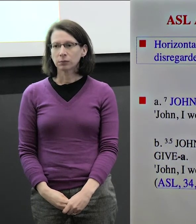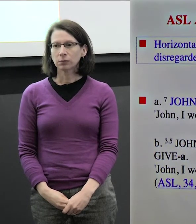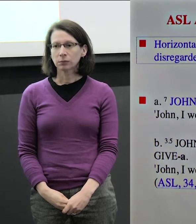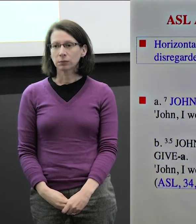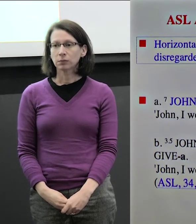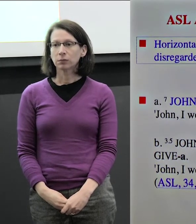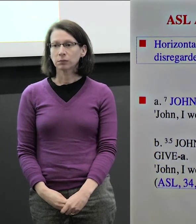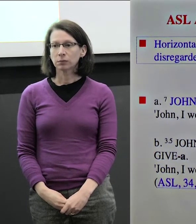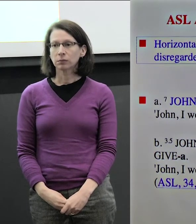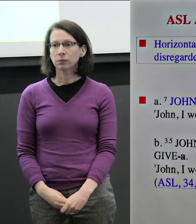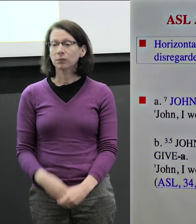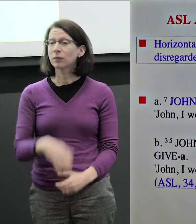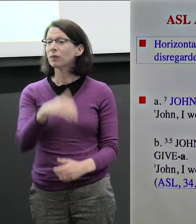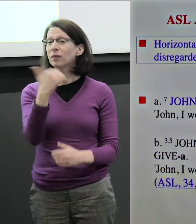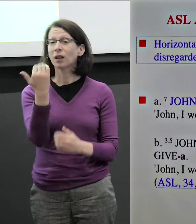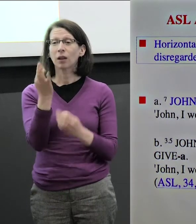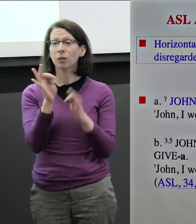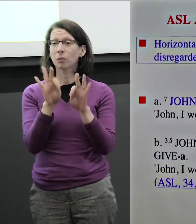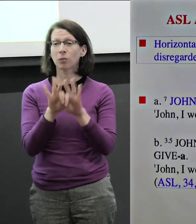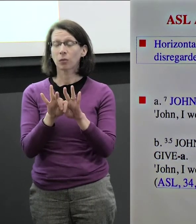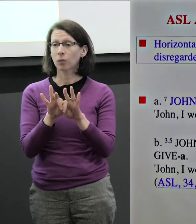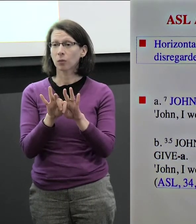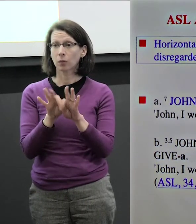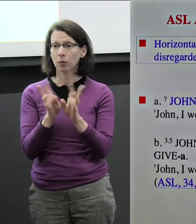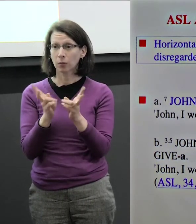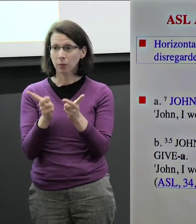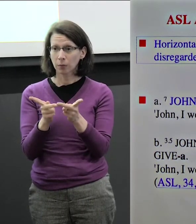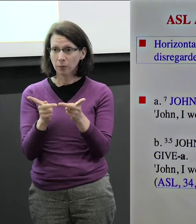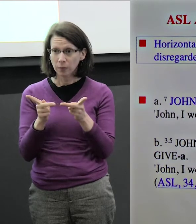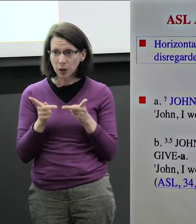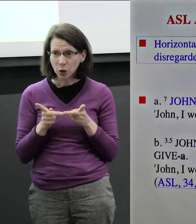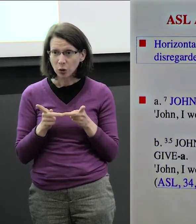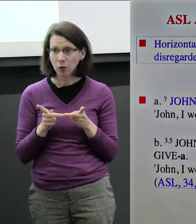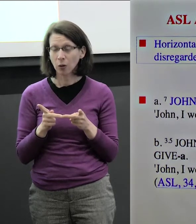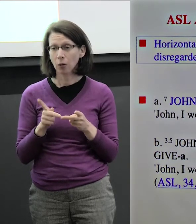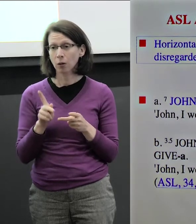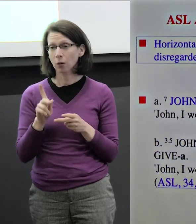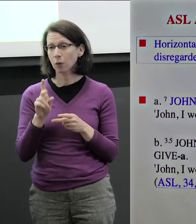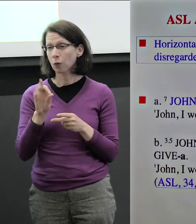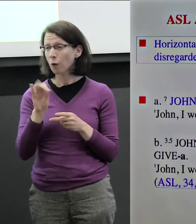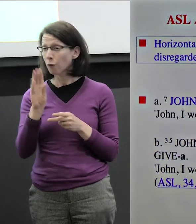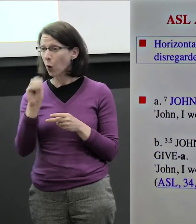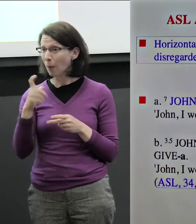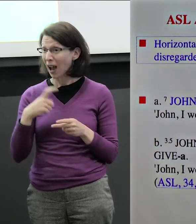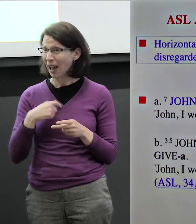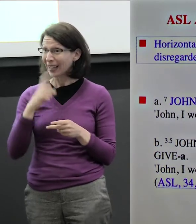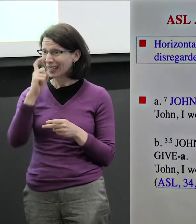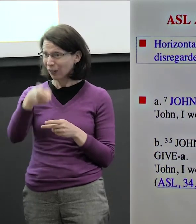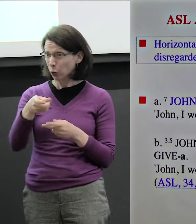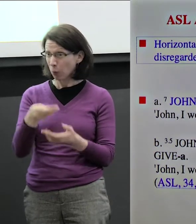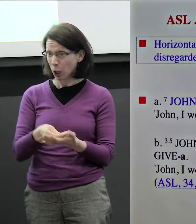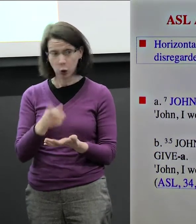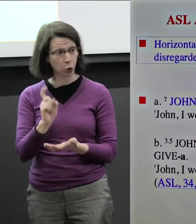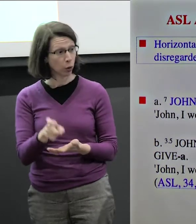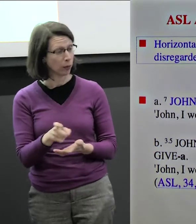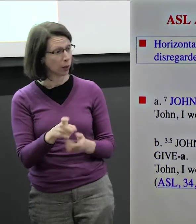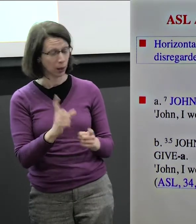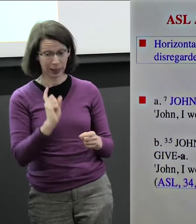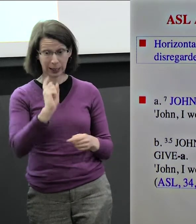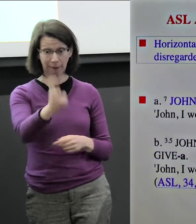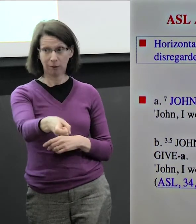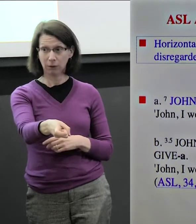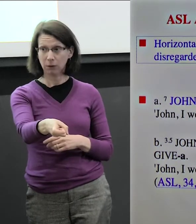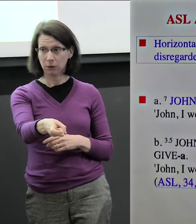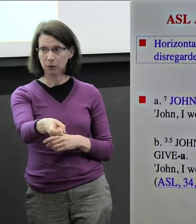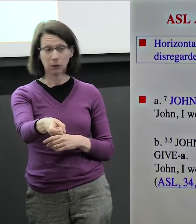even though the position, even though the form for I give you money should be with a